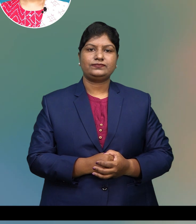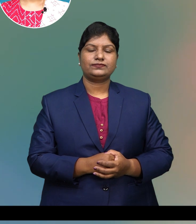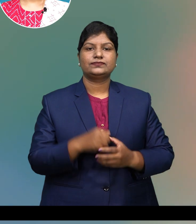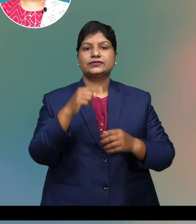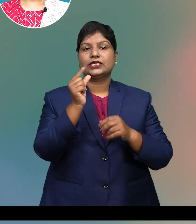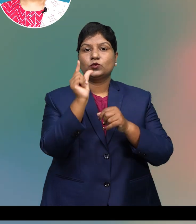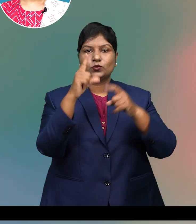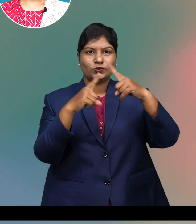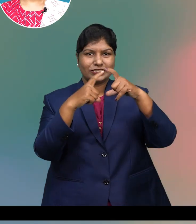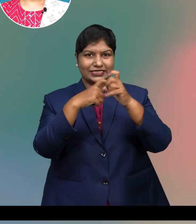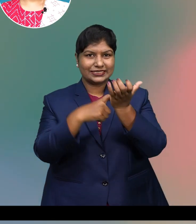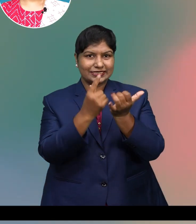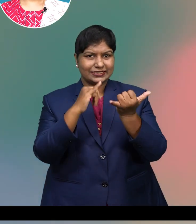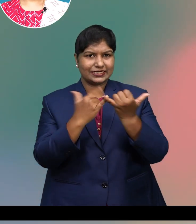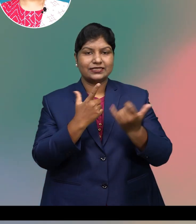uterus,